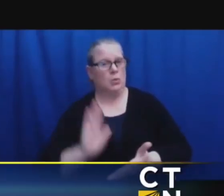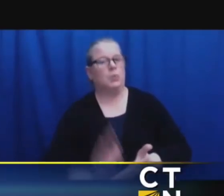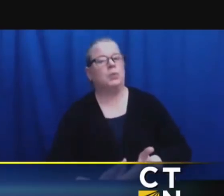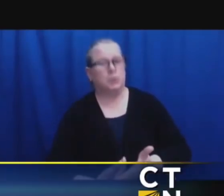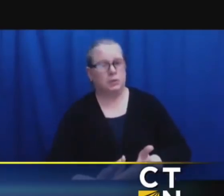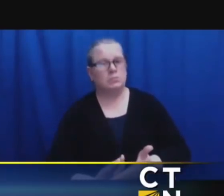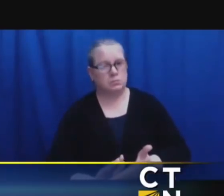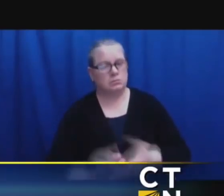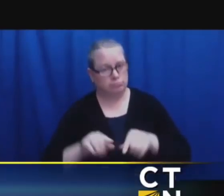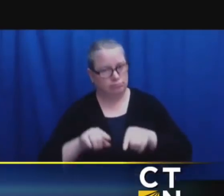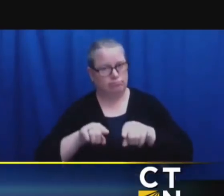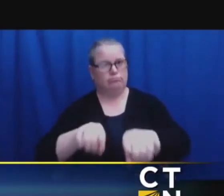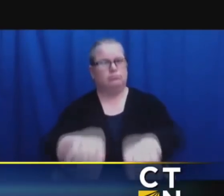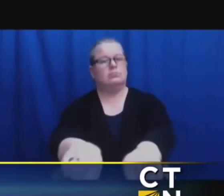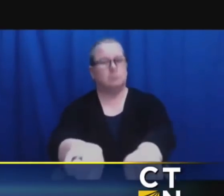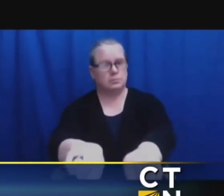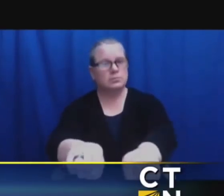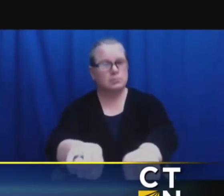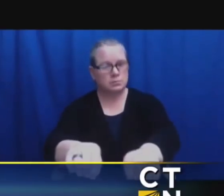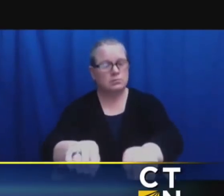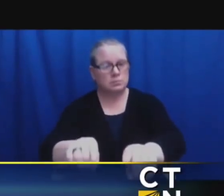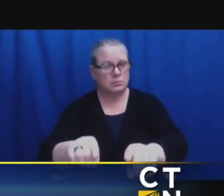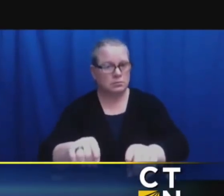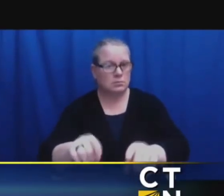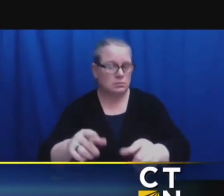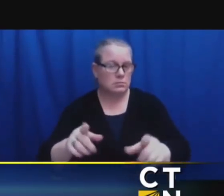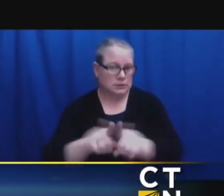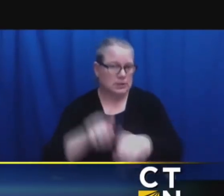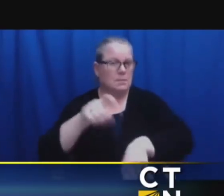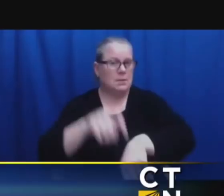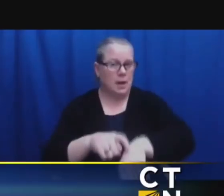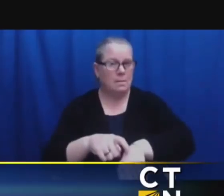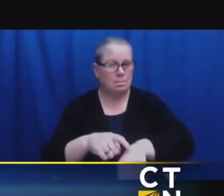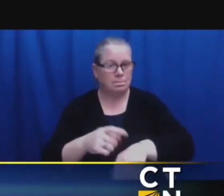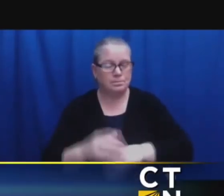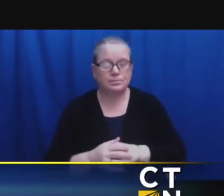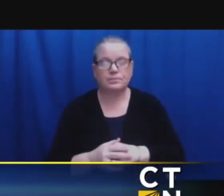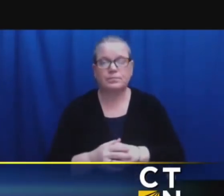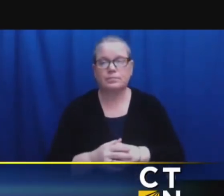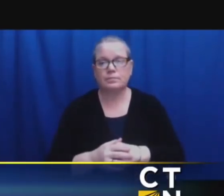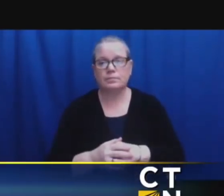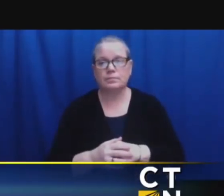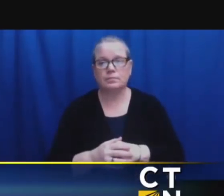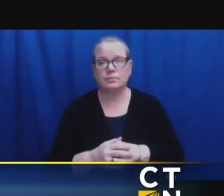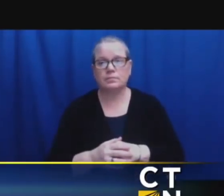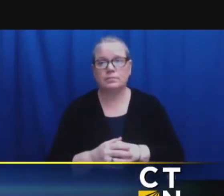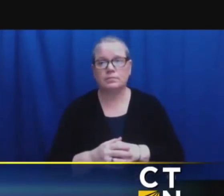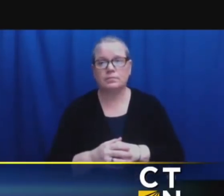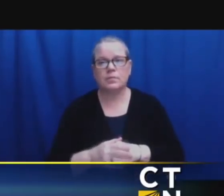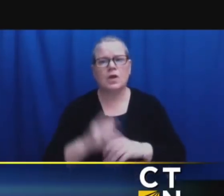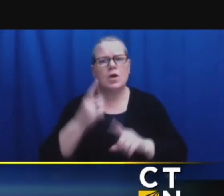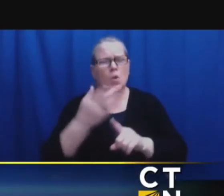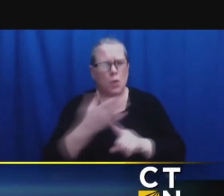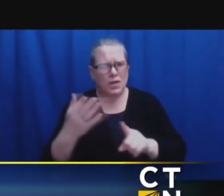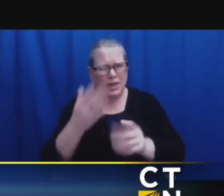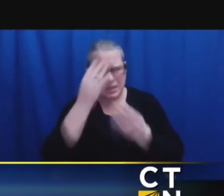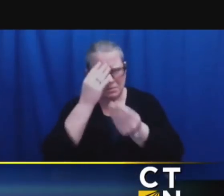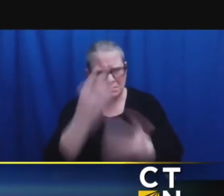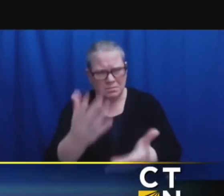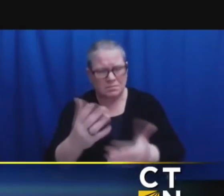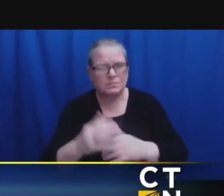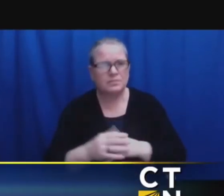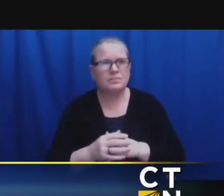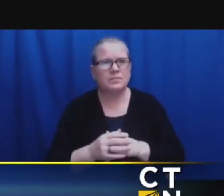in hand with acute infection in adults. One thing I can tell you, it's a MIS-C, it's a very